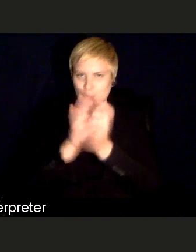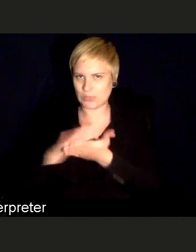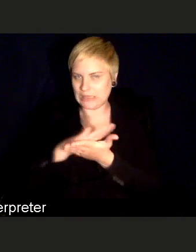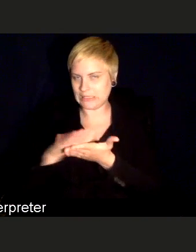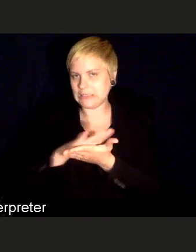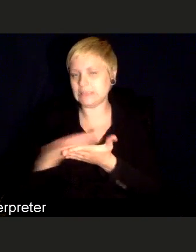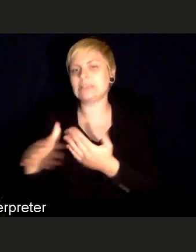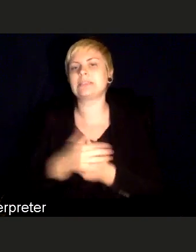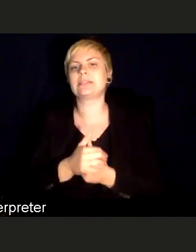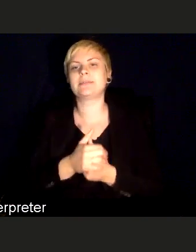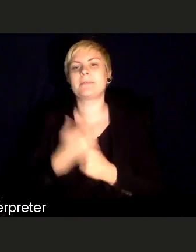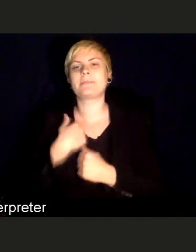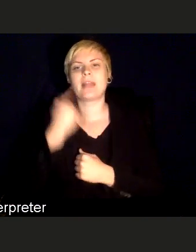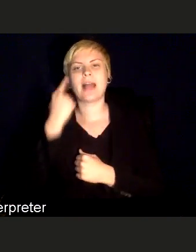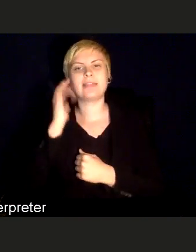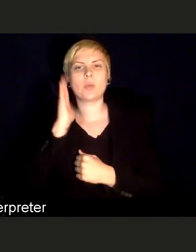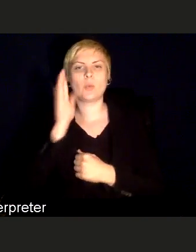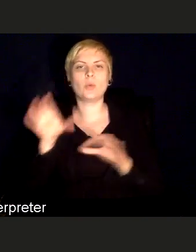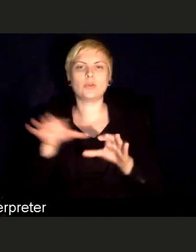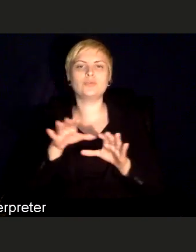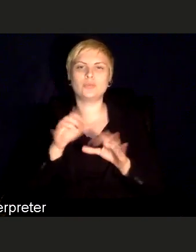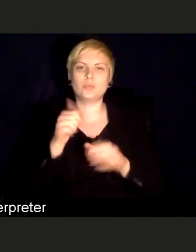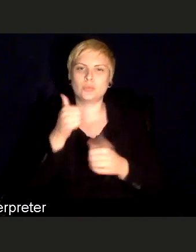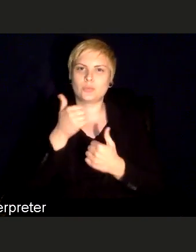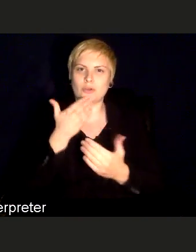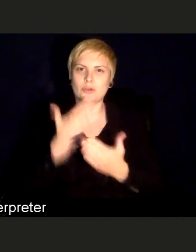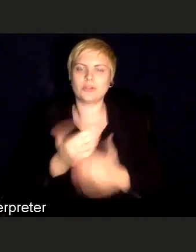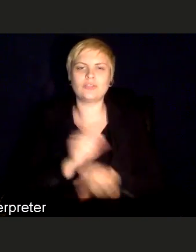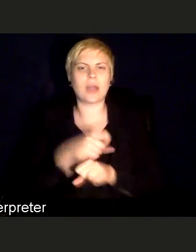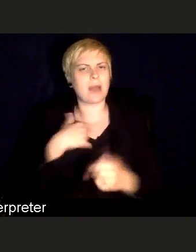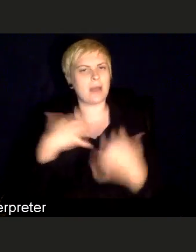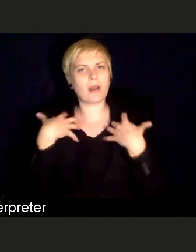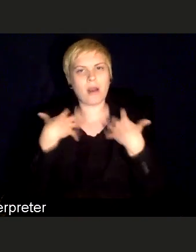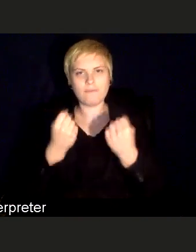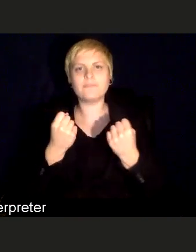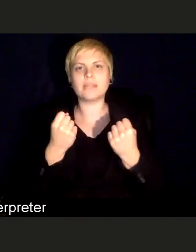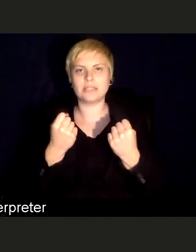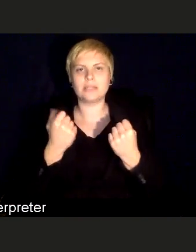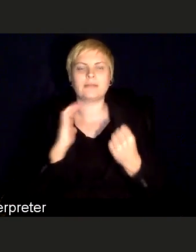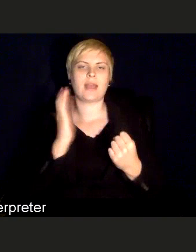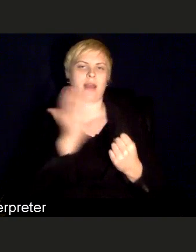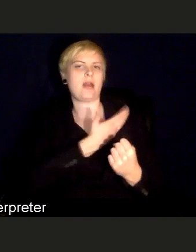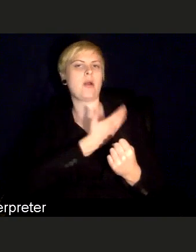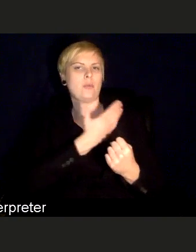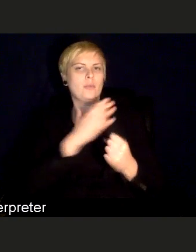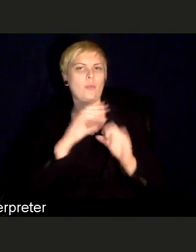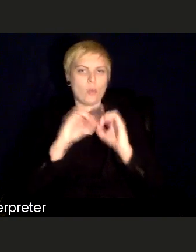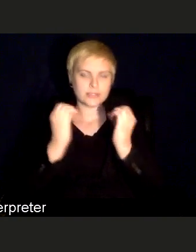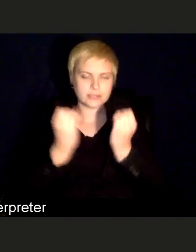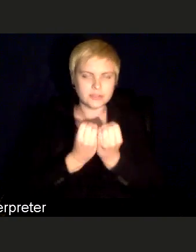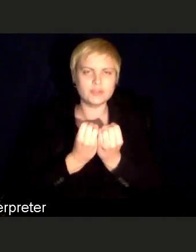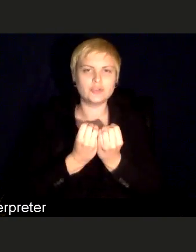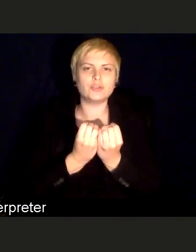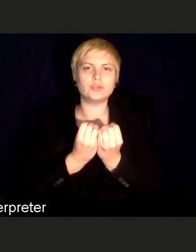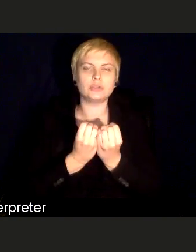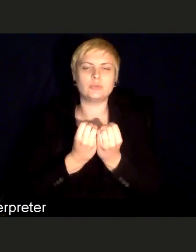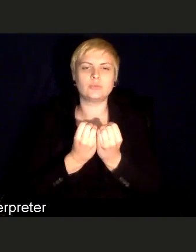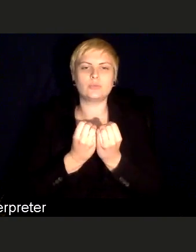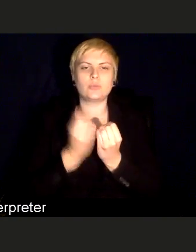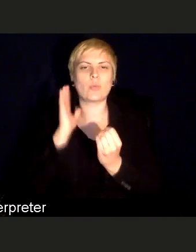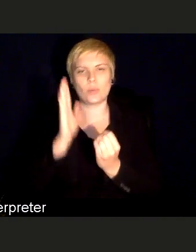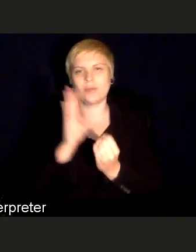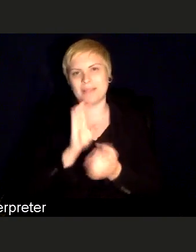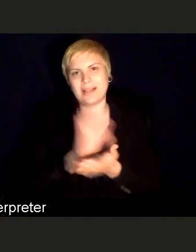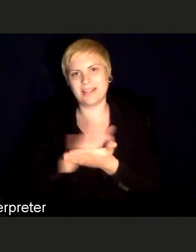do a very, very fine job. I am very confident that our organization will be clean, not